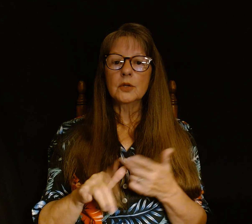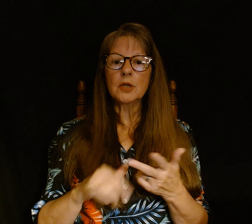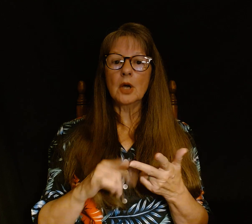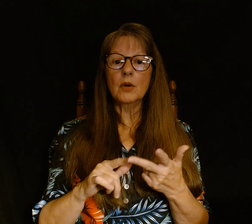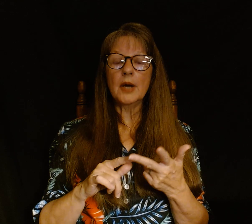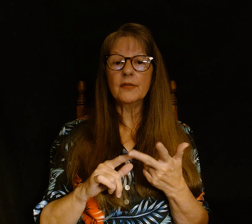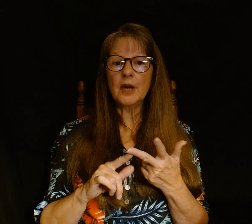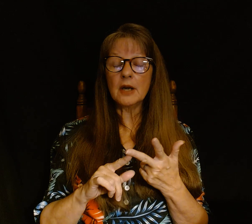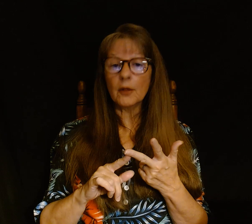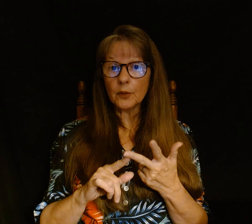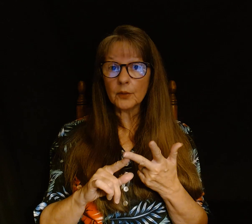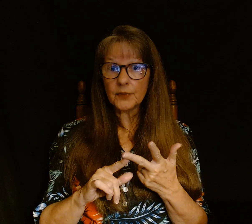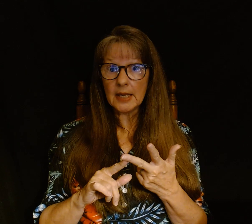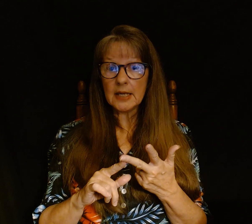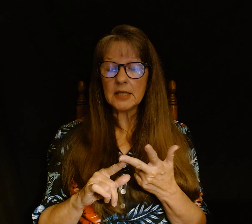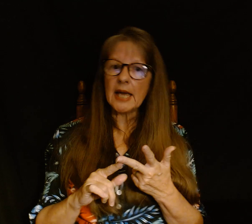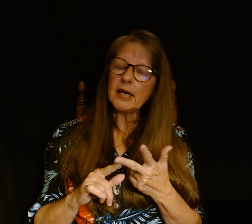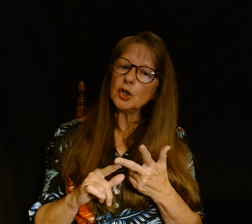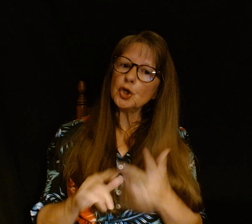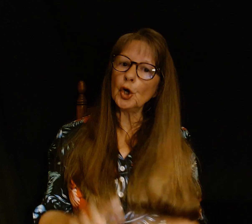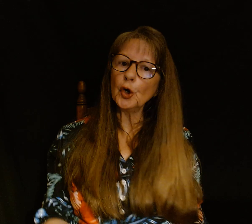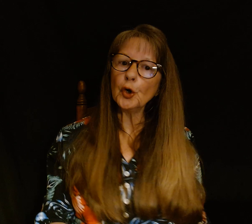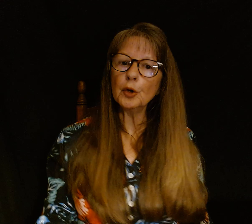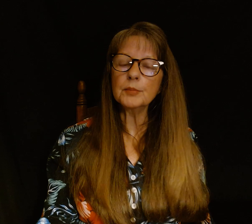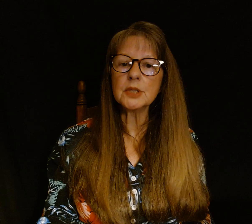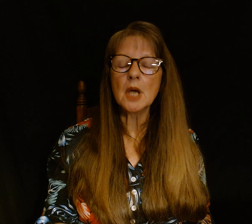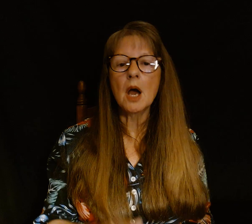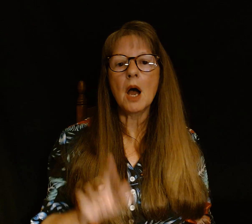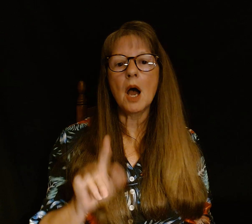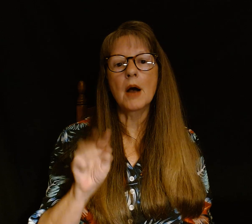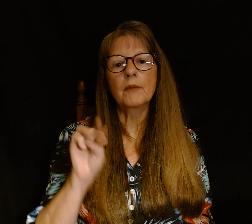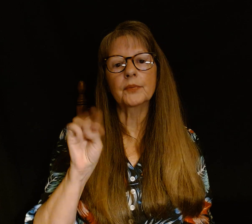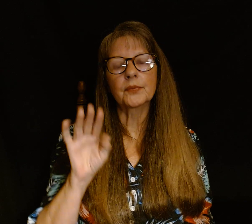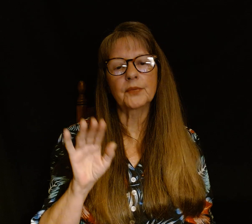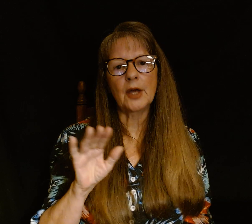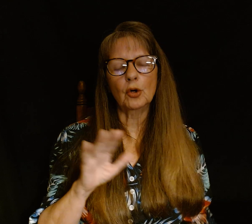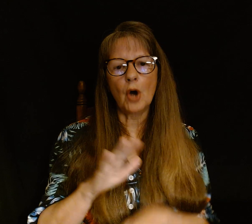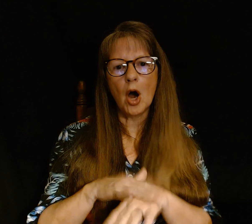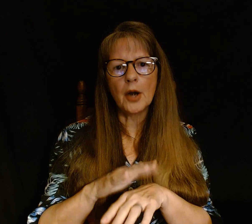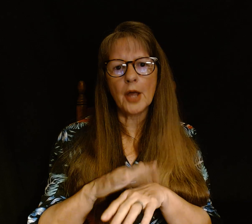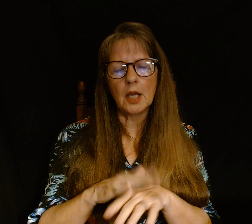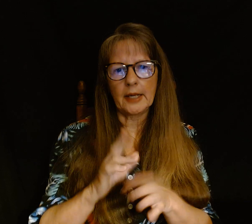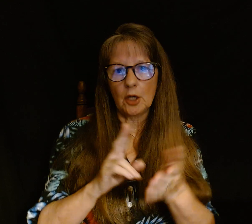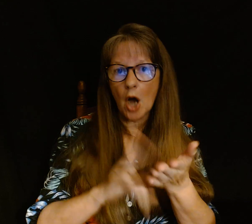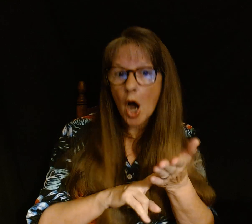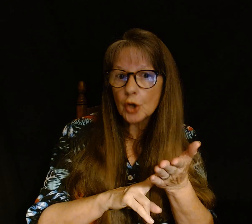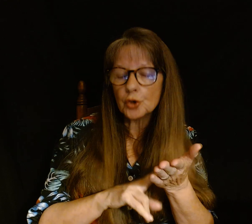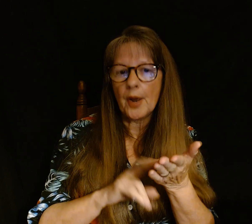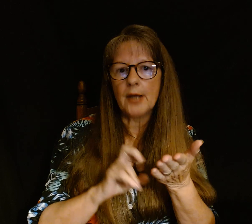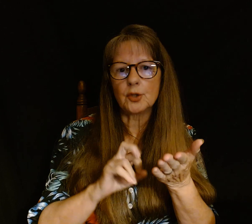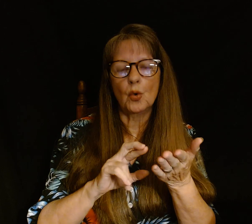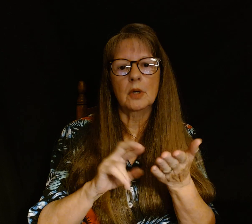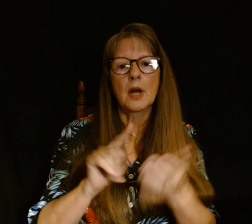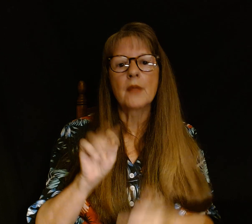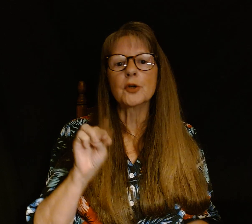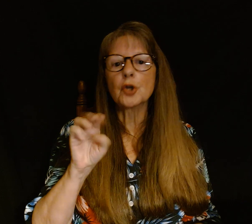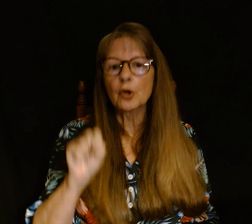So then another thing is like terms that are on like a contract, or the terms of